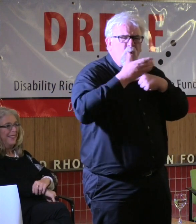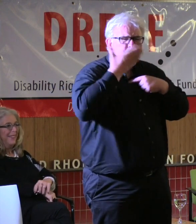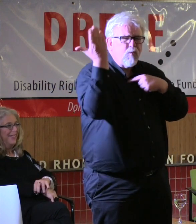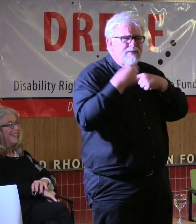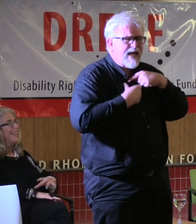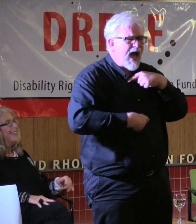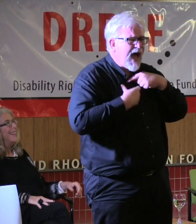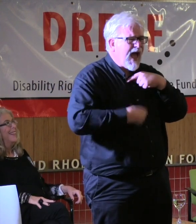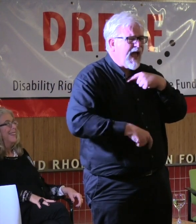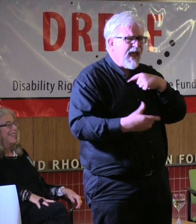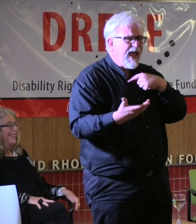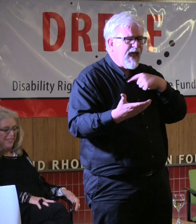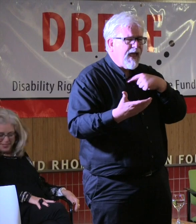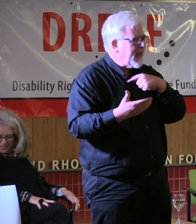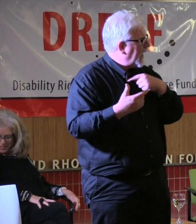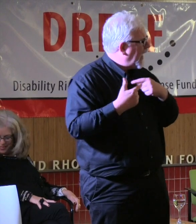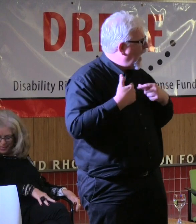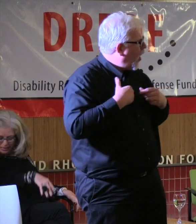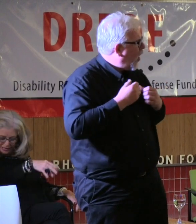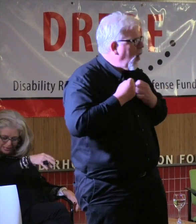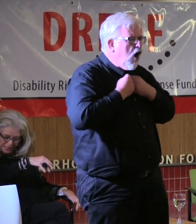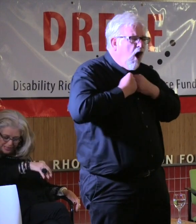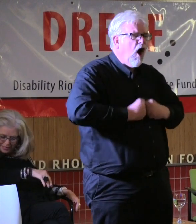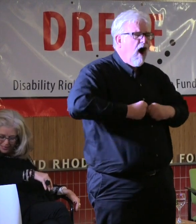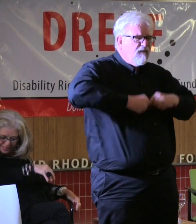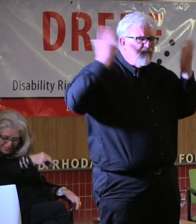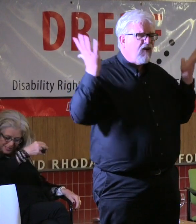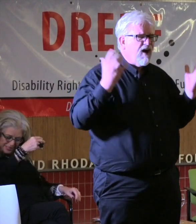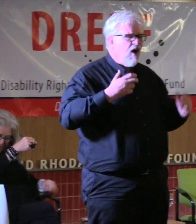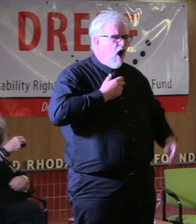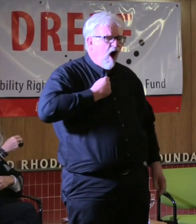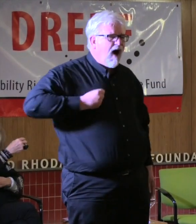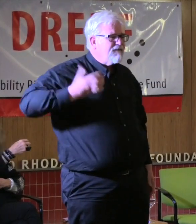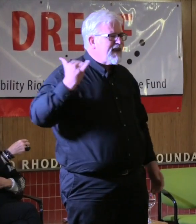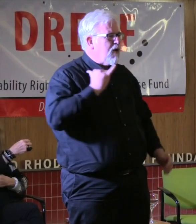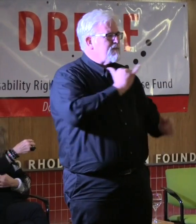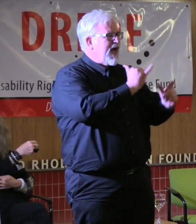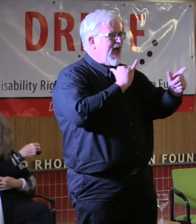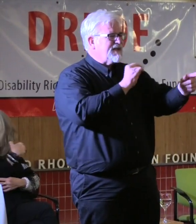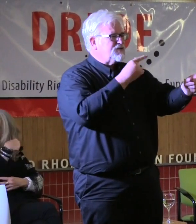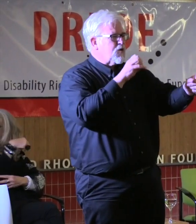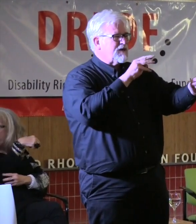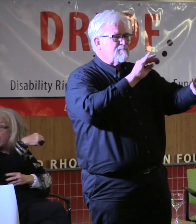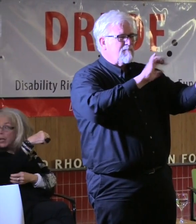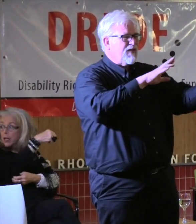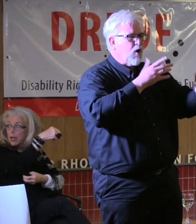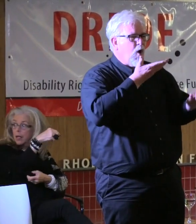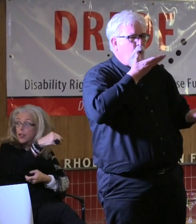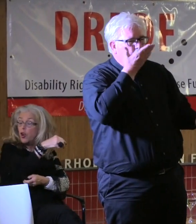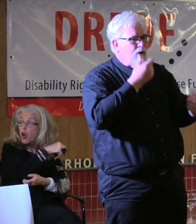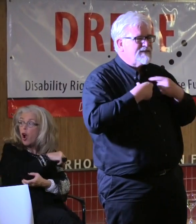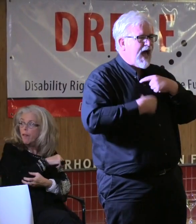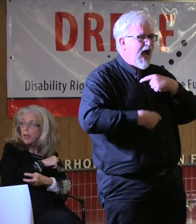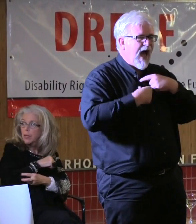necktie. So I get to take my necktie off, Miller. I get to be like George Miller. I don't have to